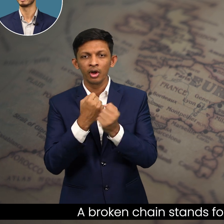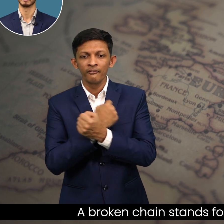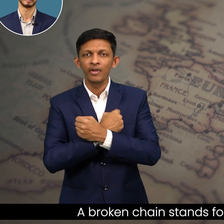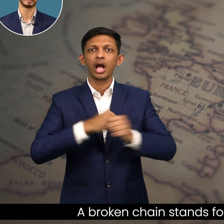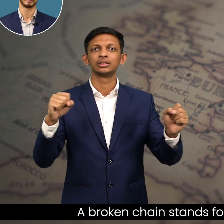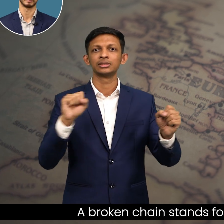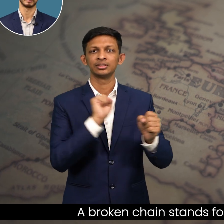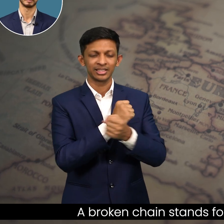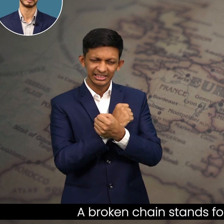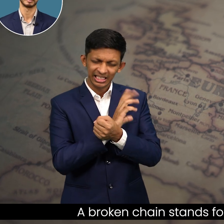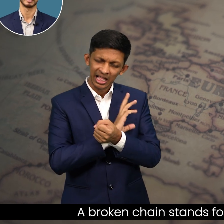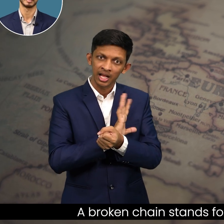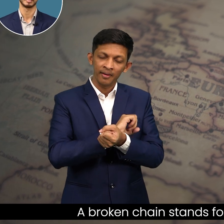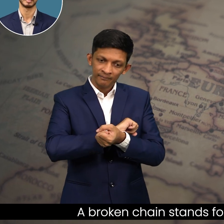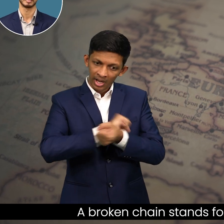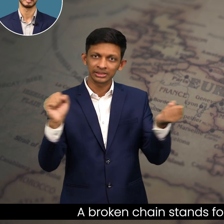free.